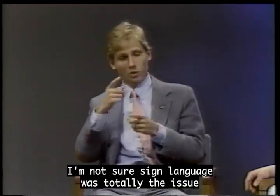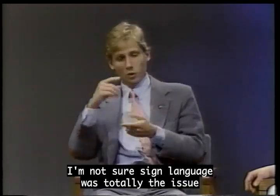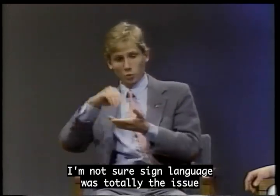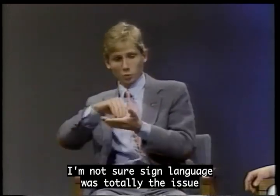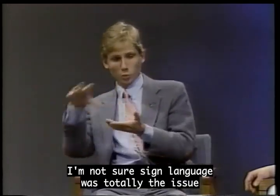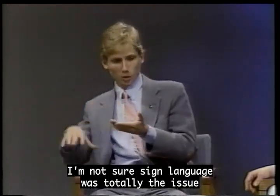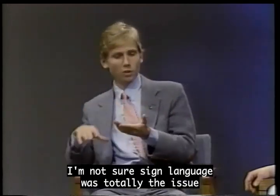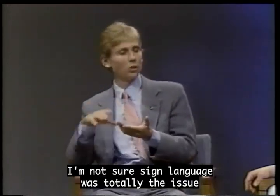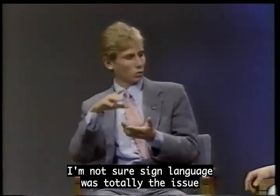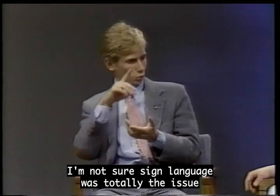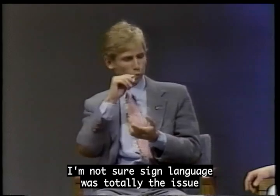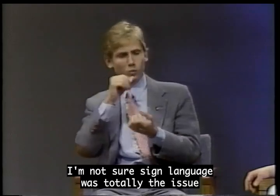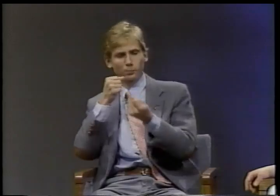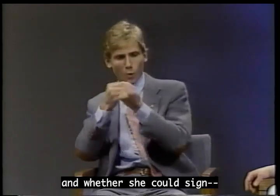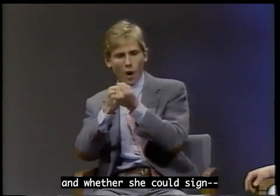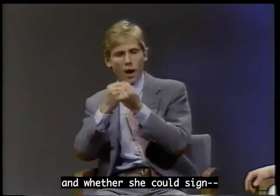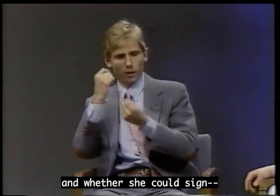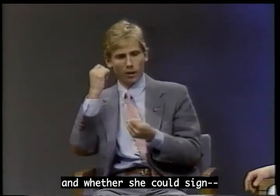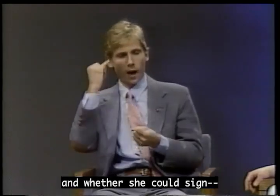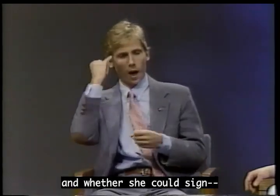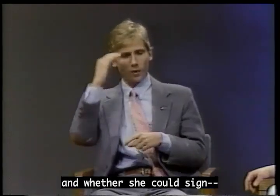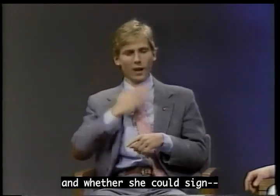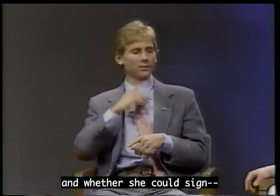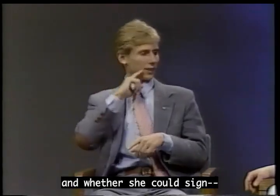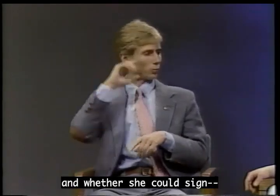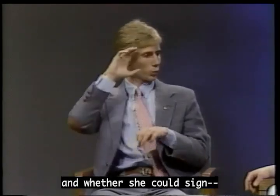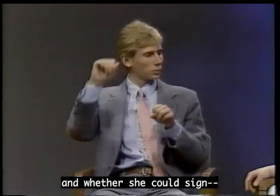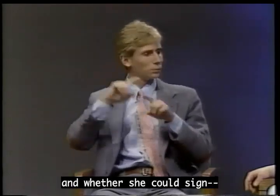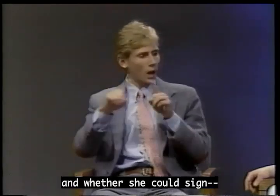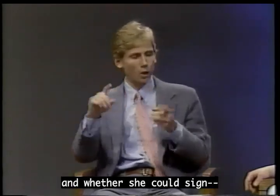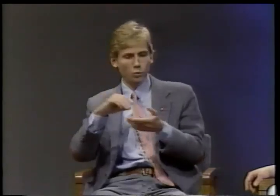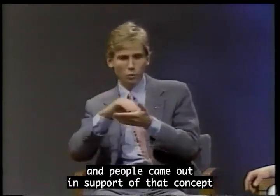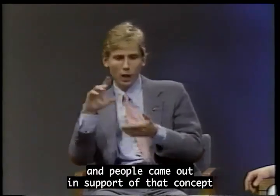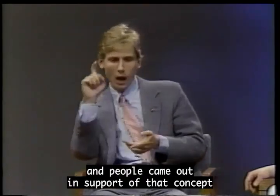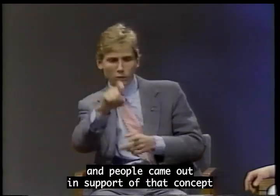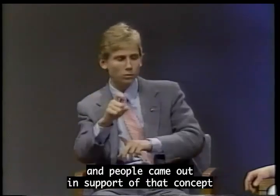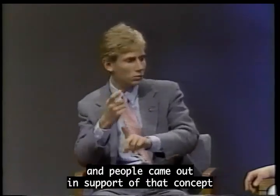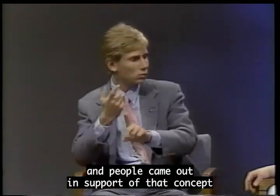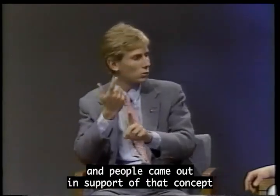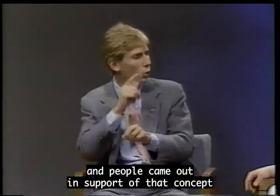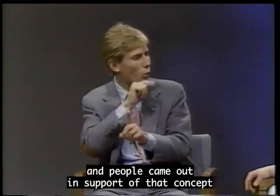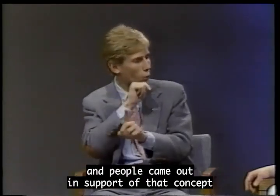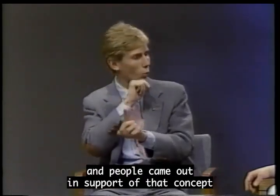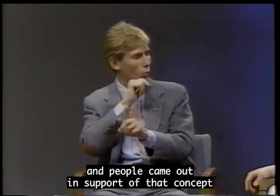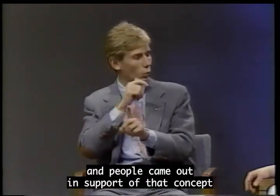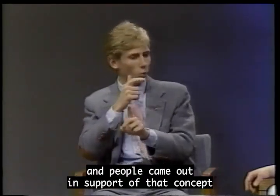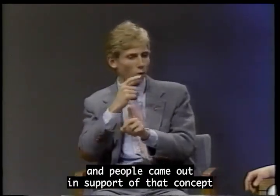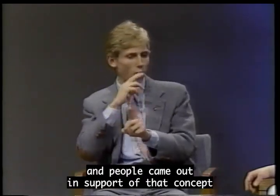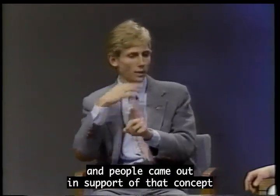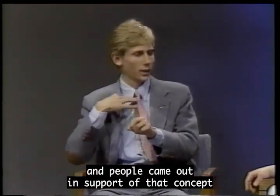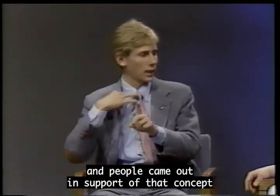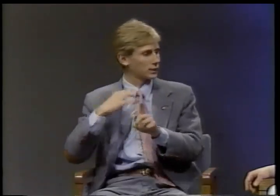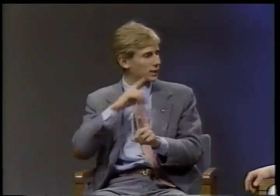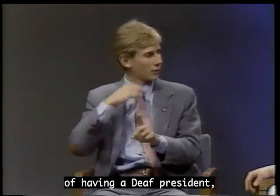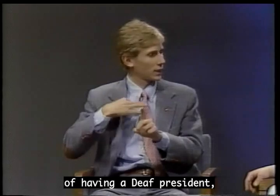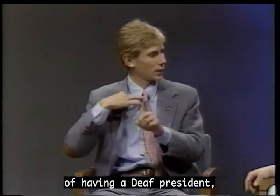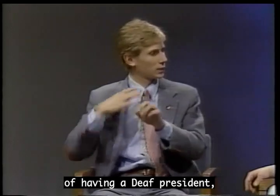was totally the issue in whether she could sign. And people came out in support of that concept of having a deaf